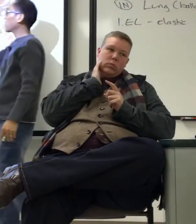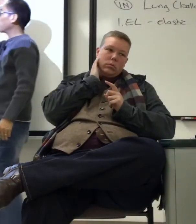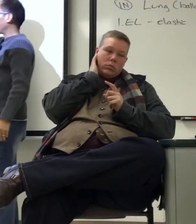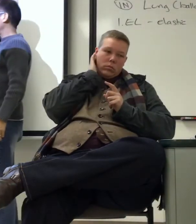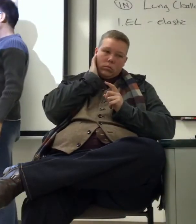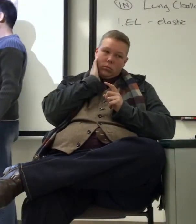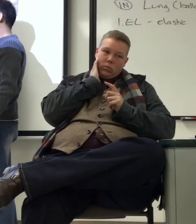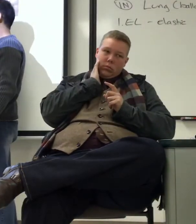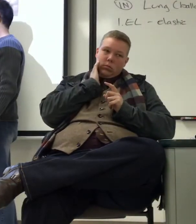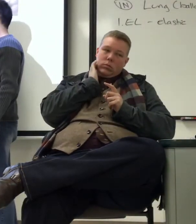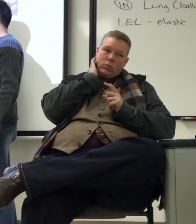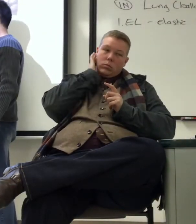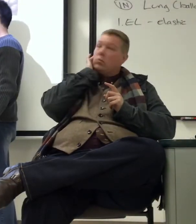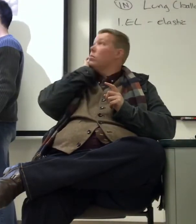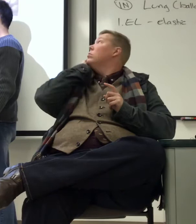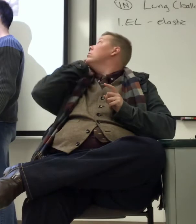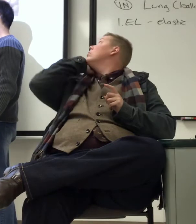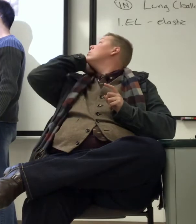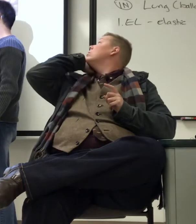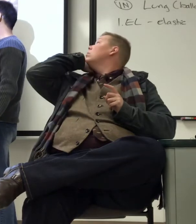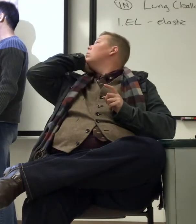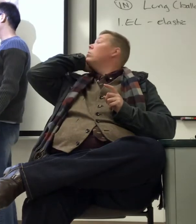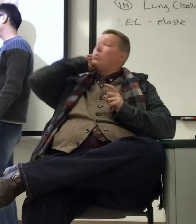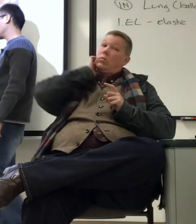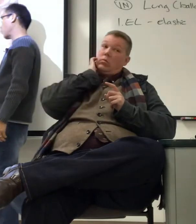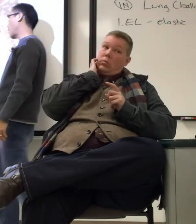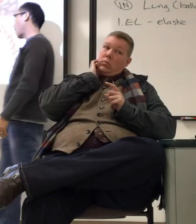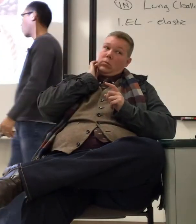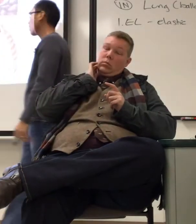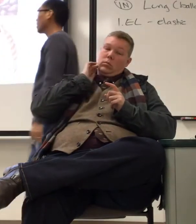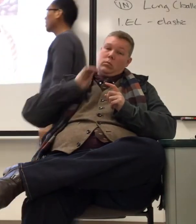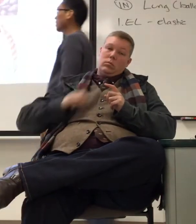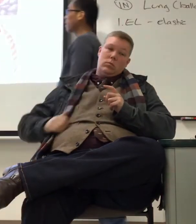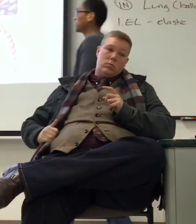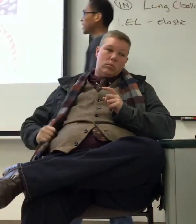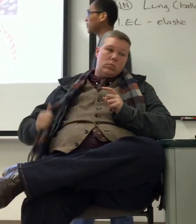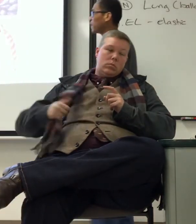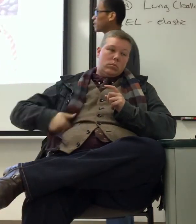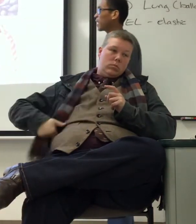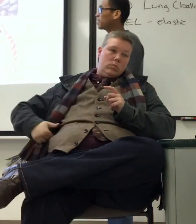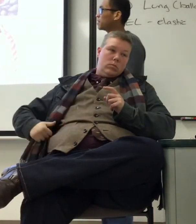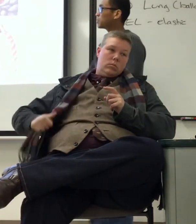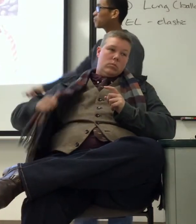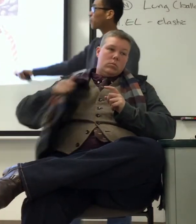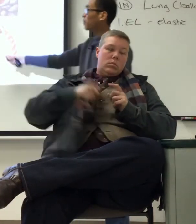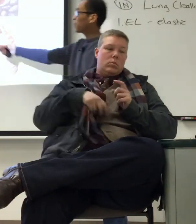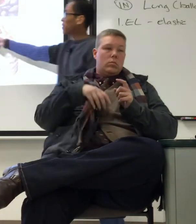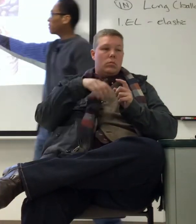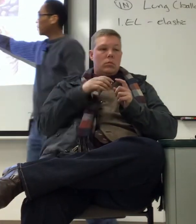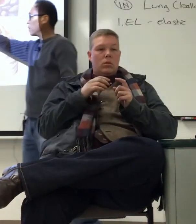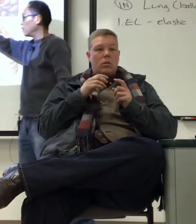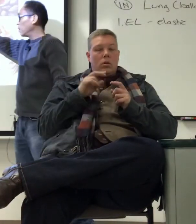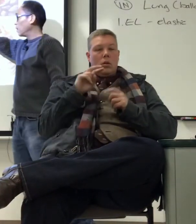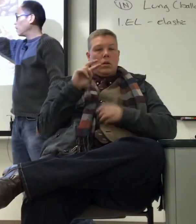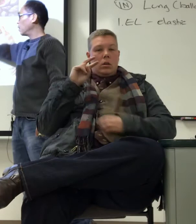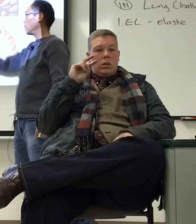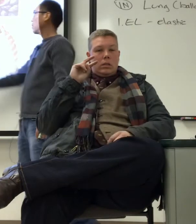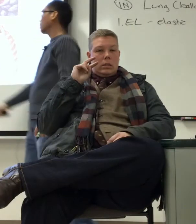These are a force in, these are a force out. They have to expand the lung and chest wall out. Now the second thing I list for the